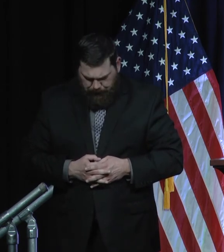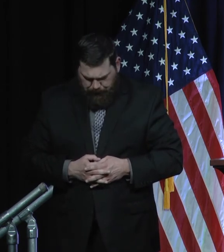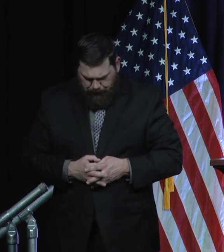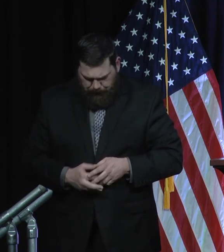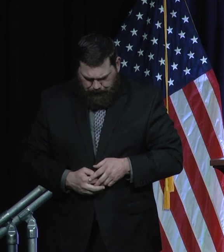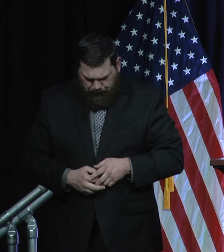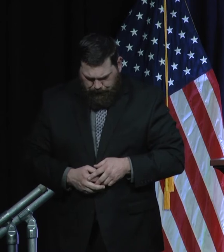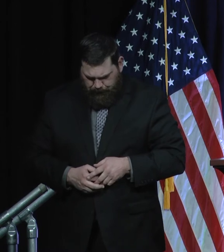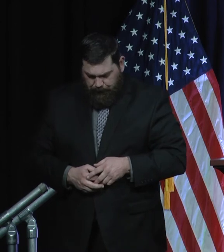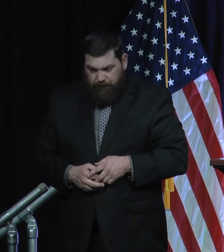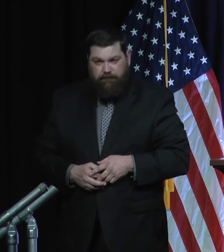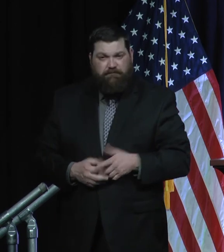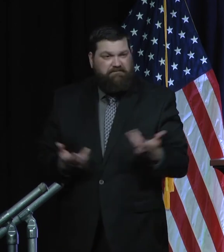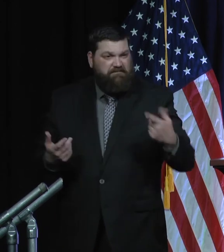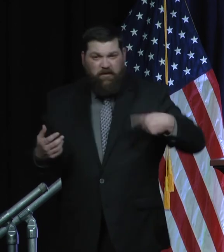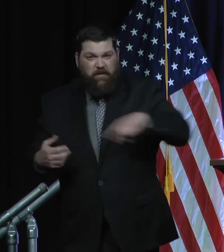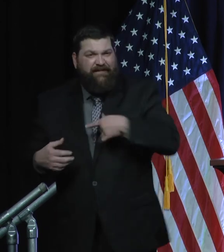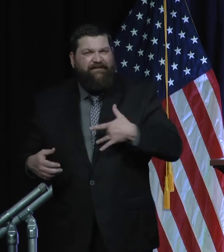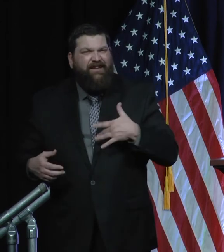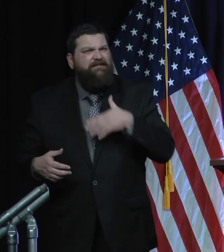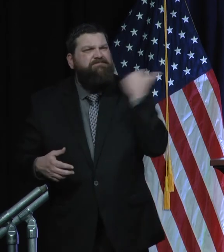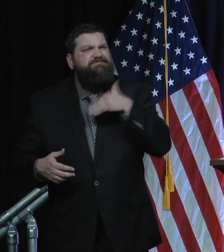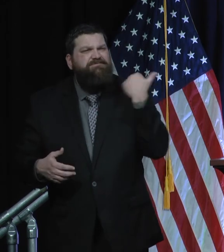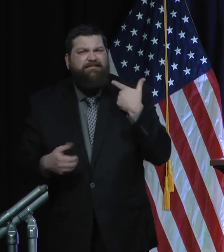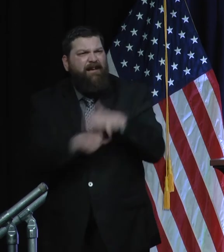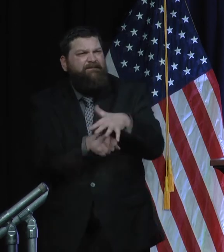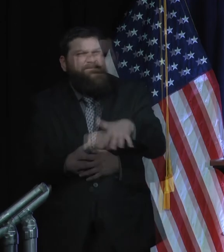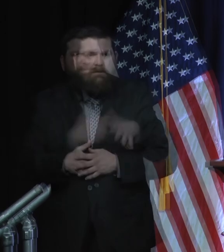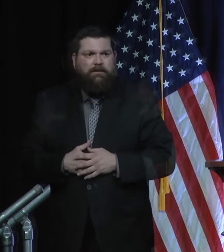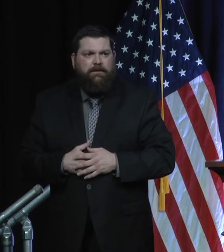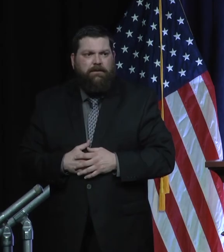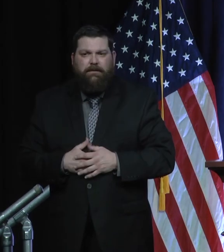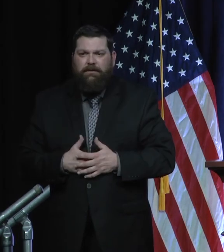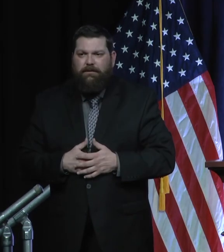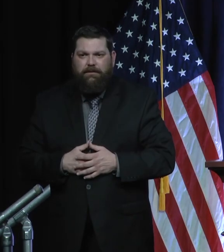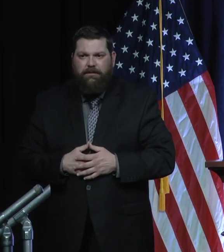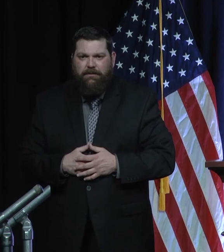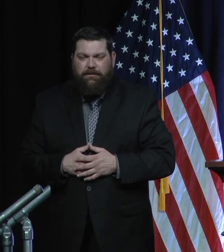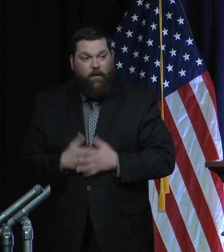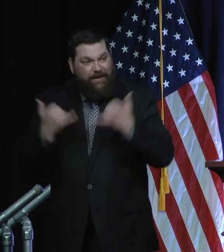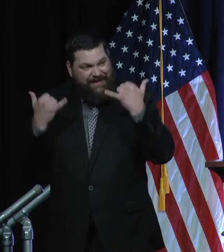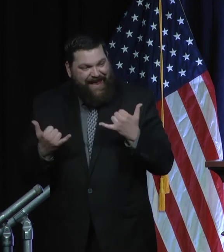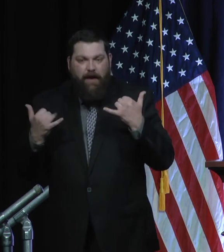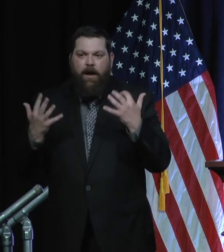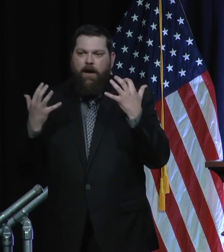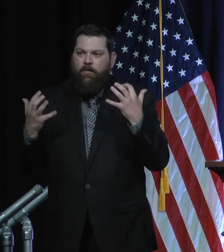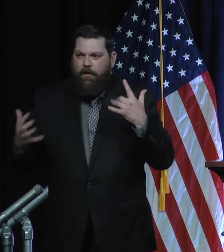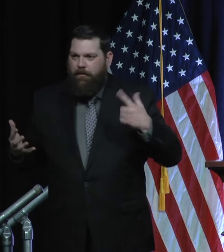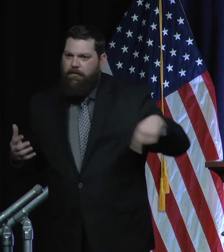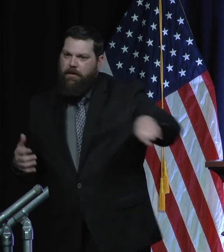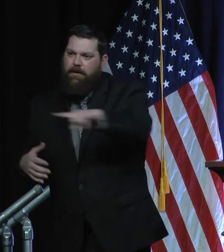When are we going to say enough is enough? When are we going to take a stand? And so now, I want us to